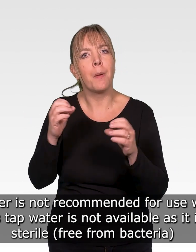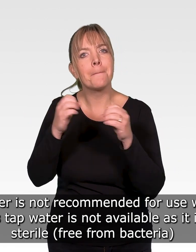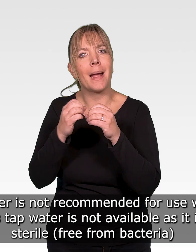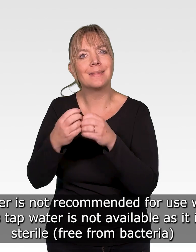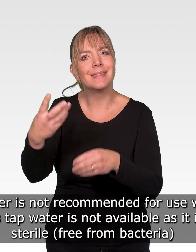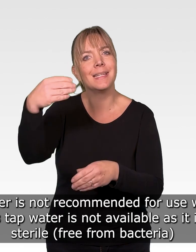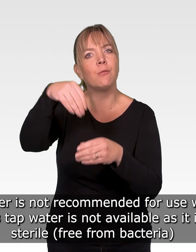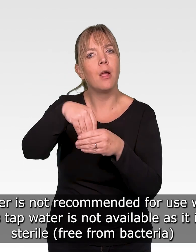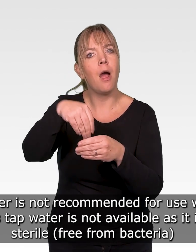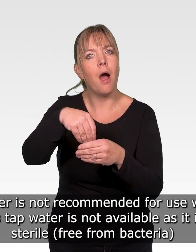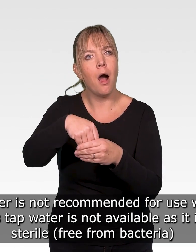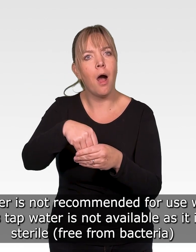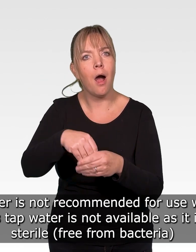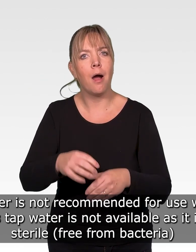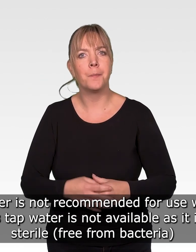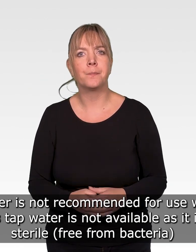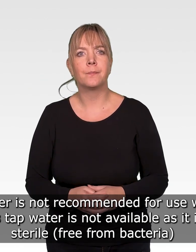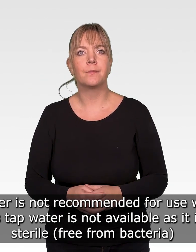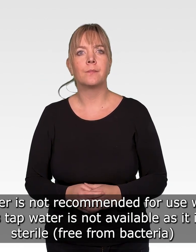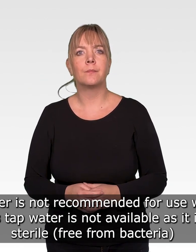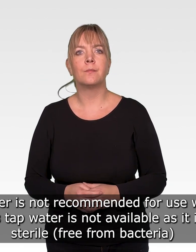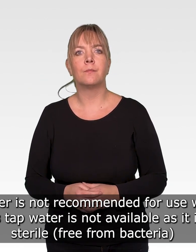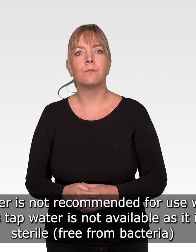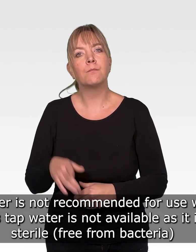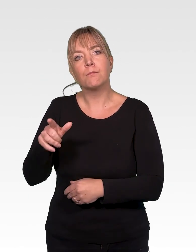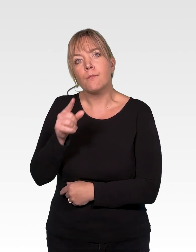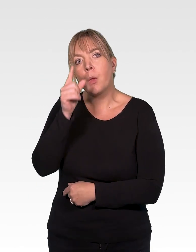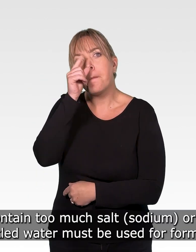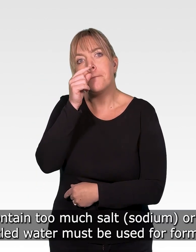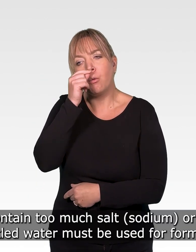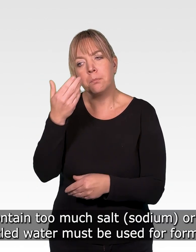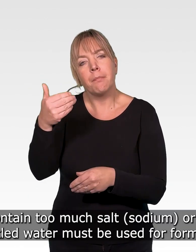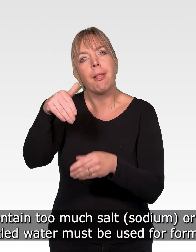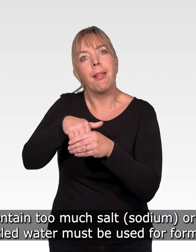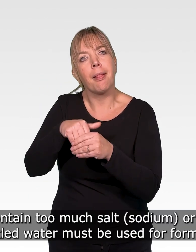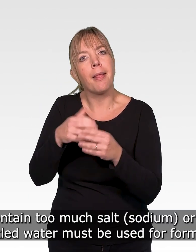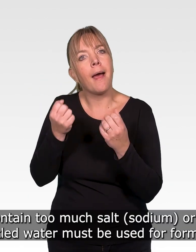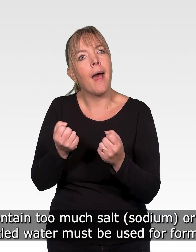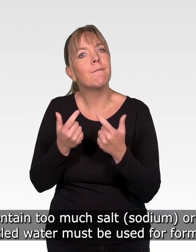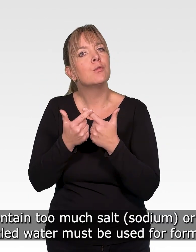Free from bacteria, and may contain too much salt, sodium, or sulfate.